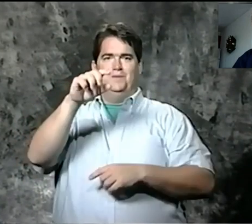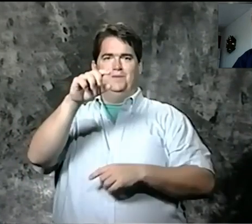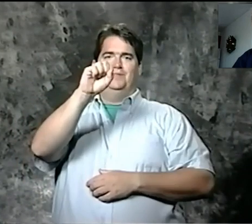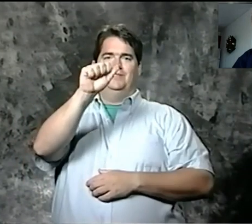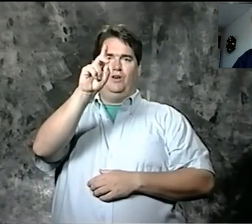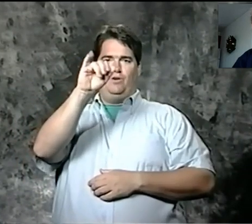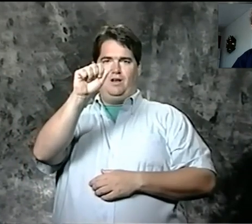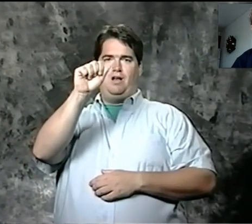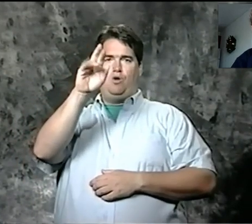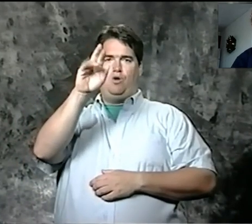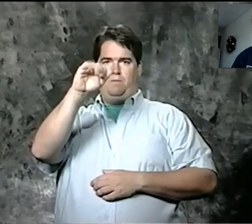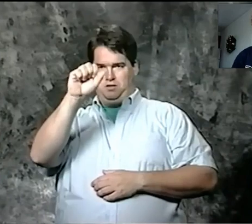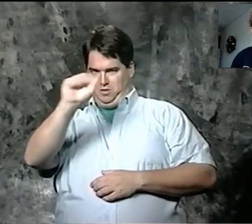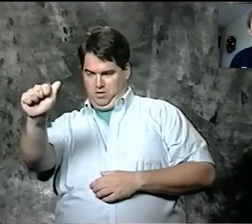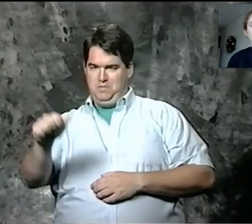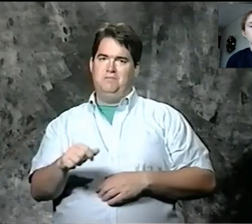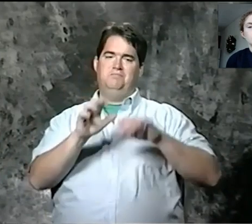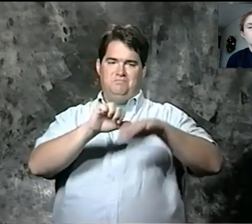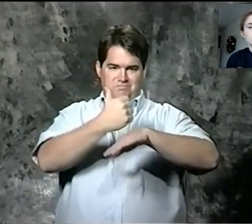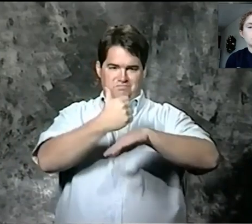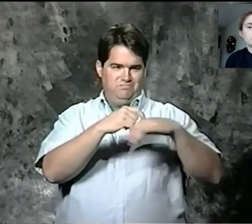So people all went over to